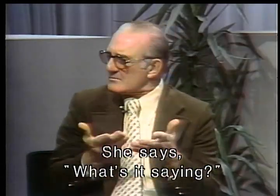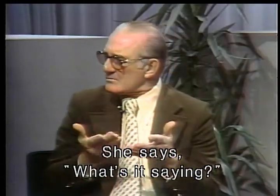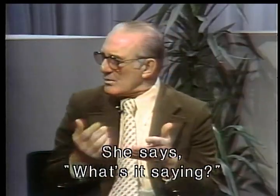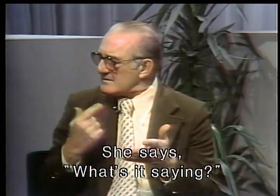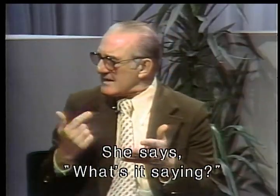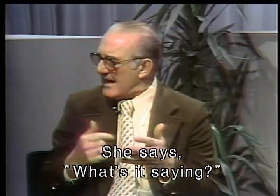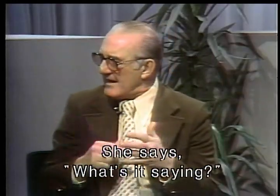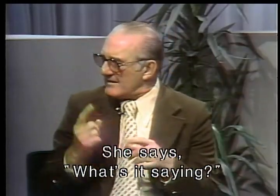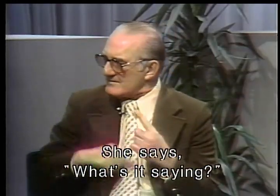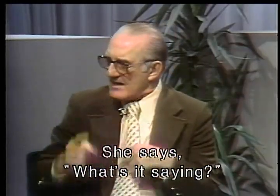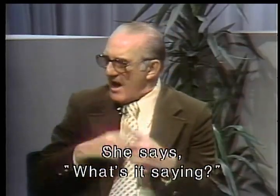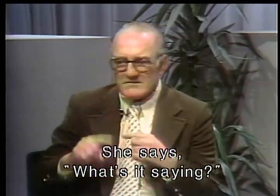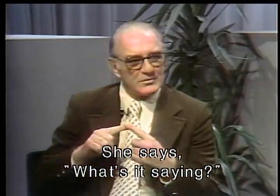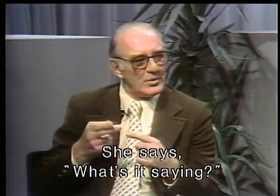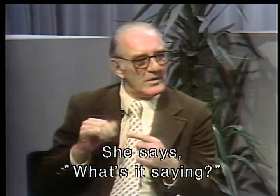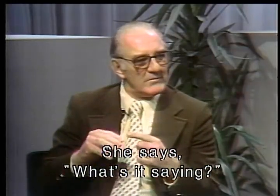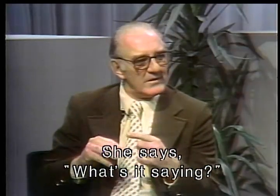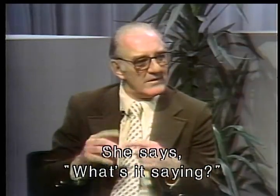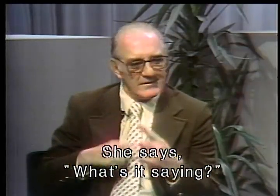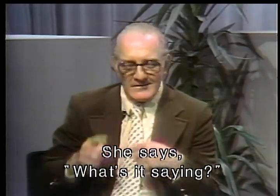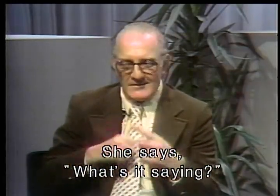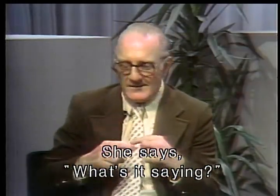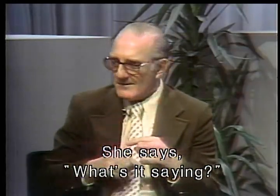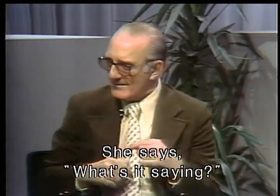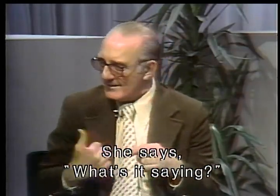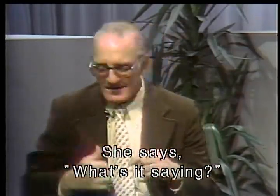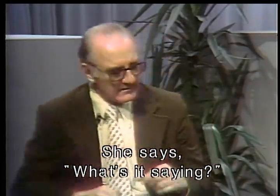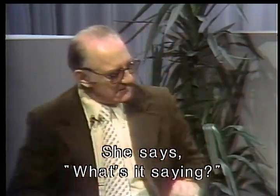what's that? And signs to him. Uh-huh.